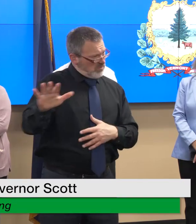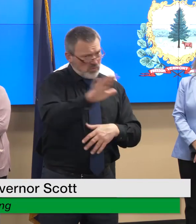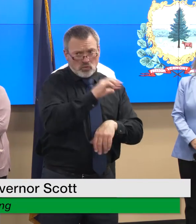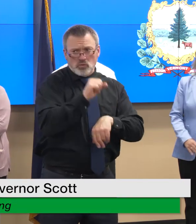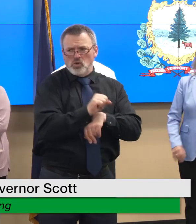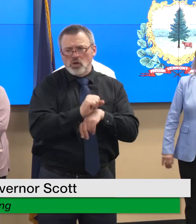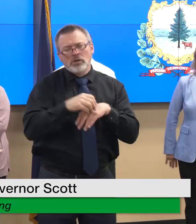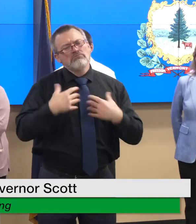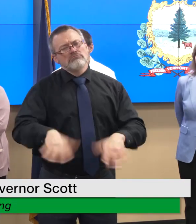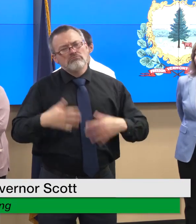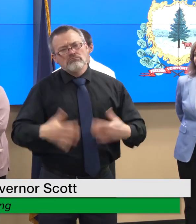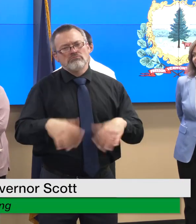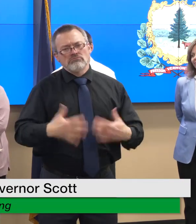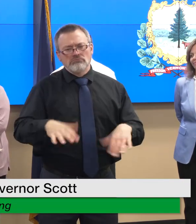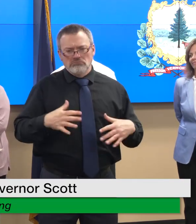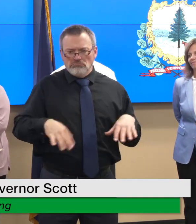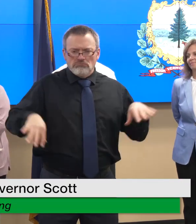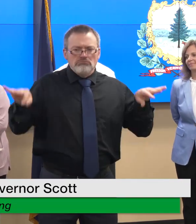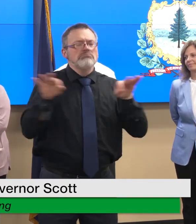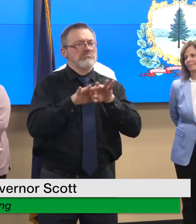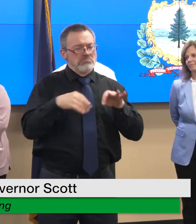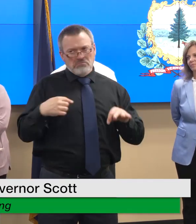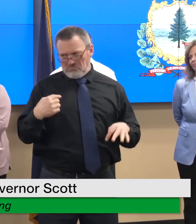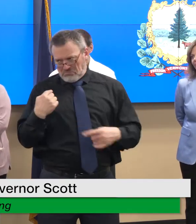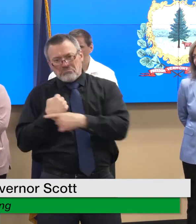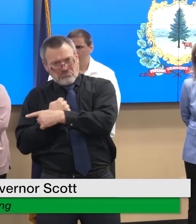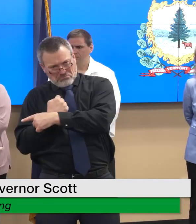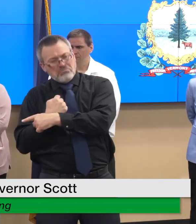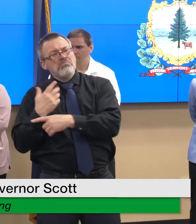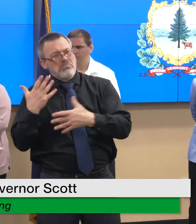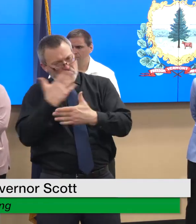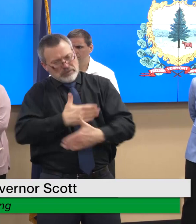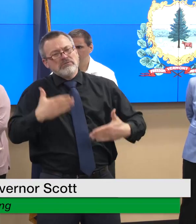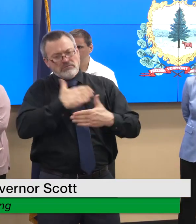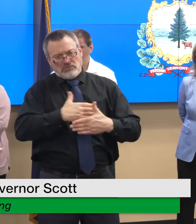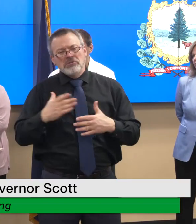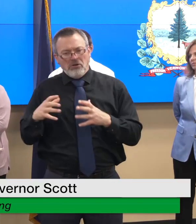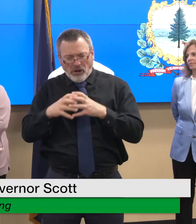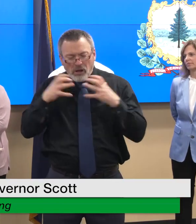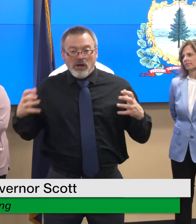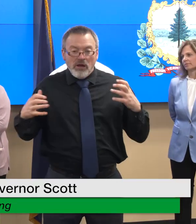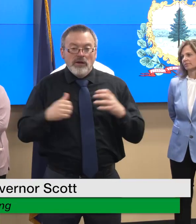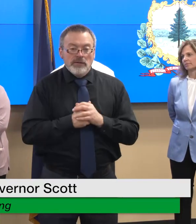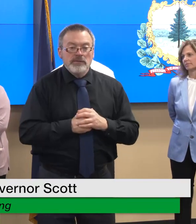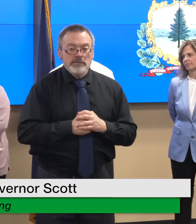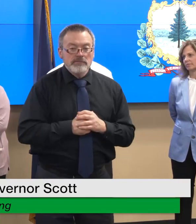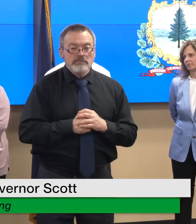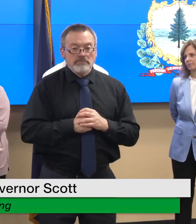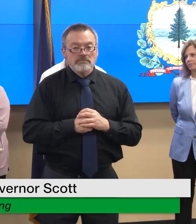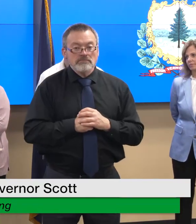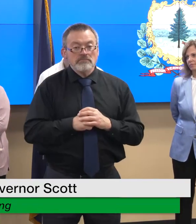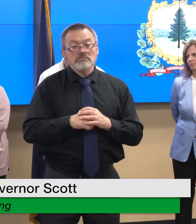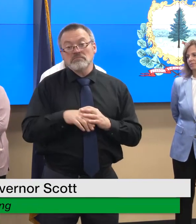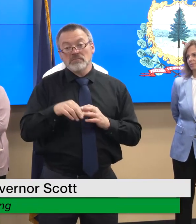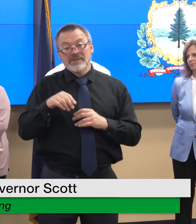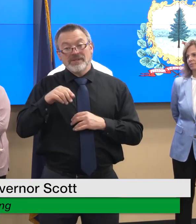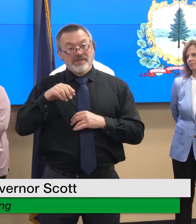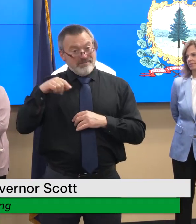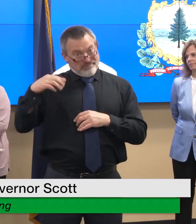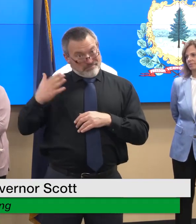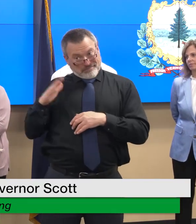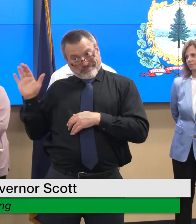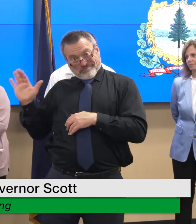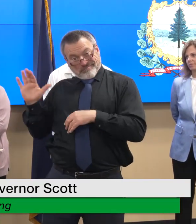are greatly appreciated. And I'd like to thank all of the folks working in the State Emergency Operations